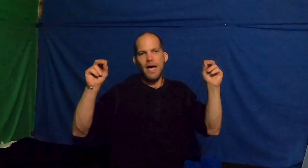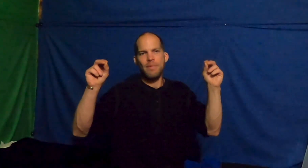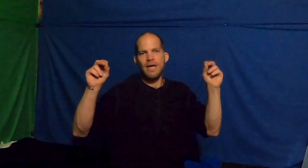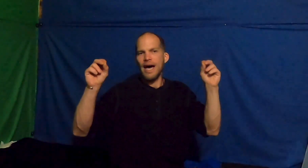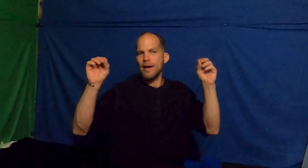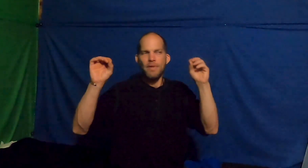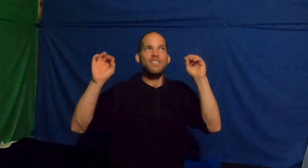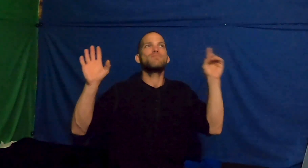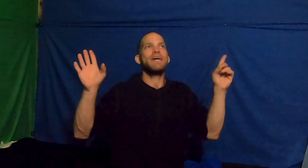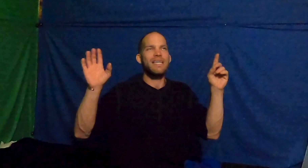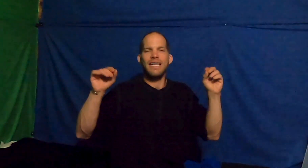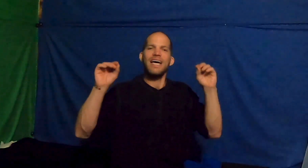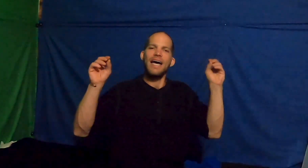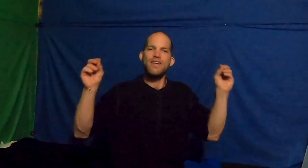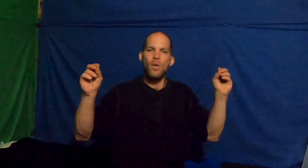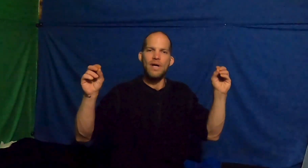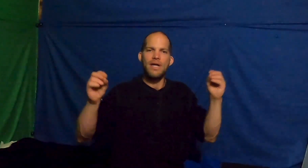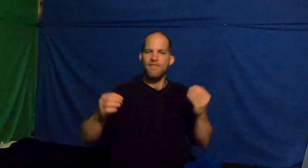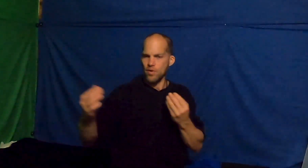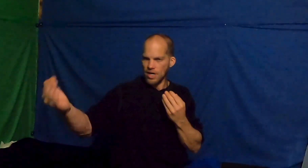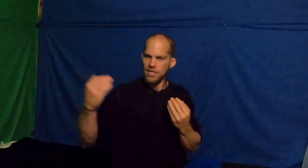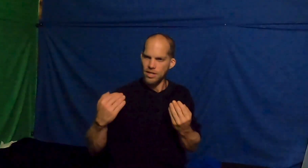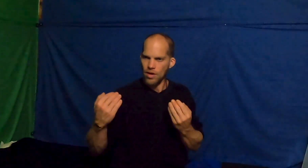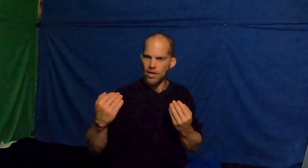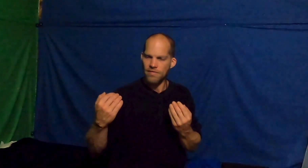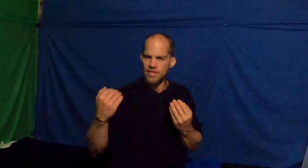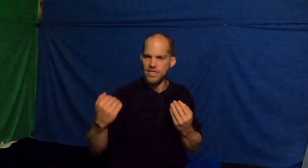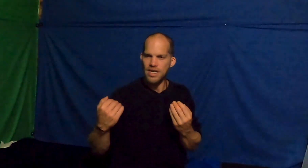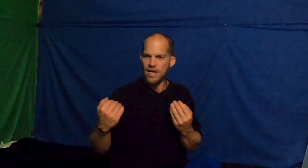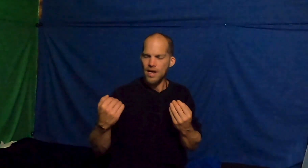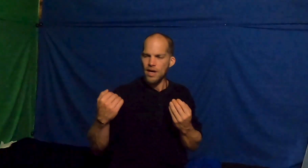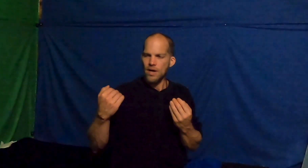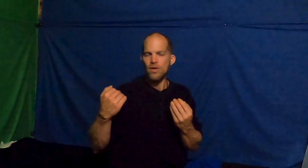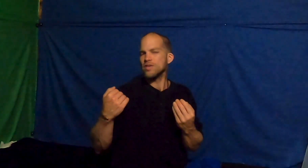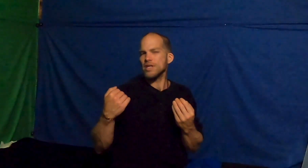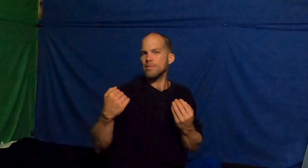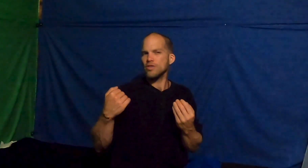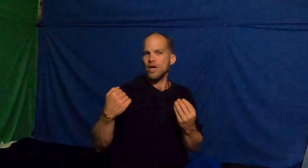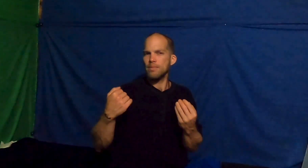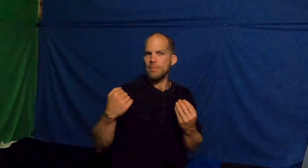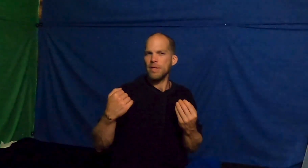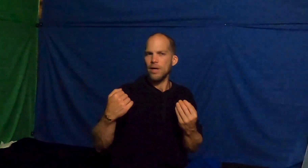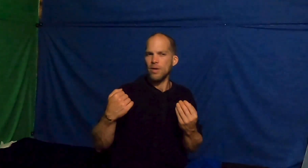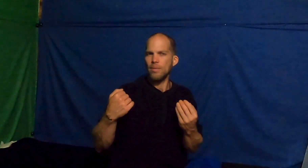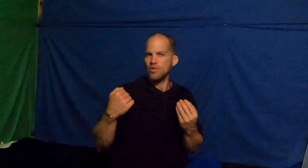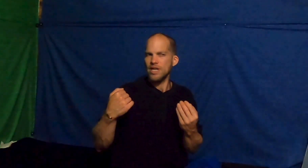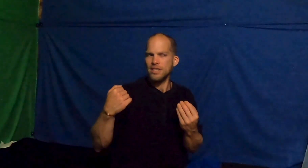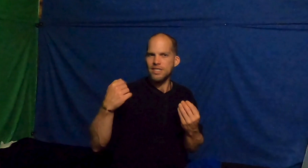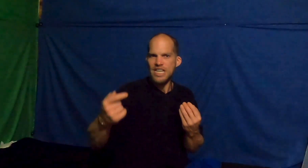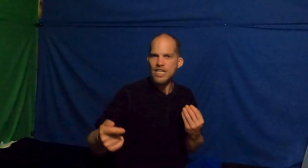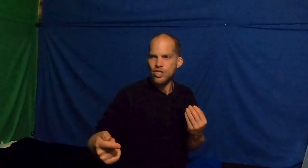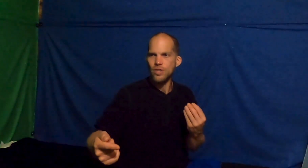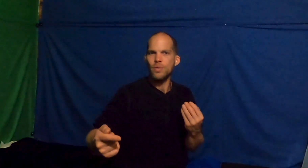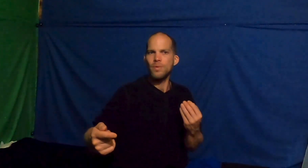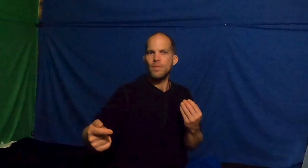happening. I'm not speculating. I know it. And if you could listen long enough to see, you'd see that I'm not trying to manipulate you. I'm trying to teach you